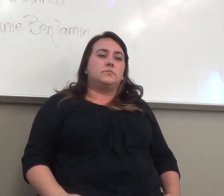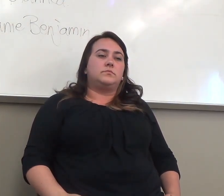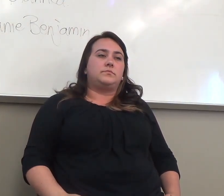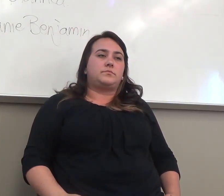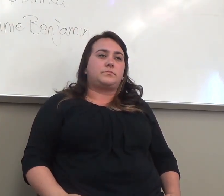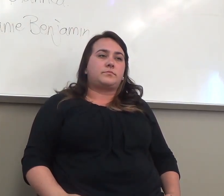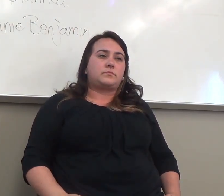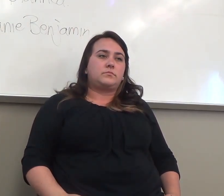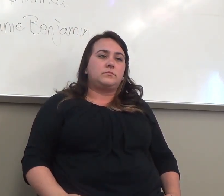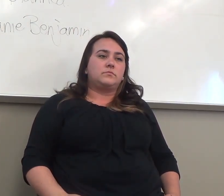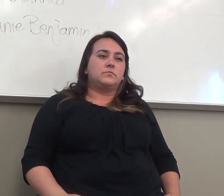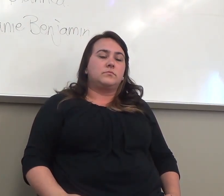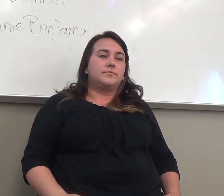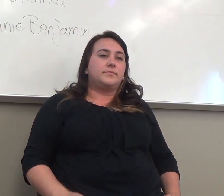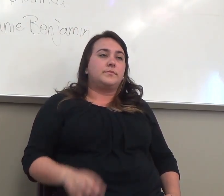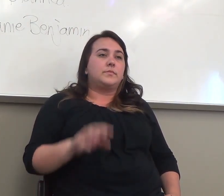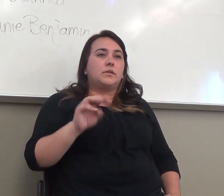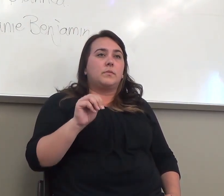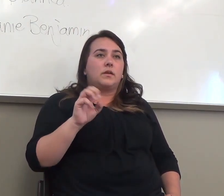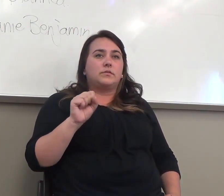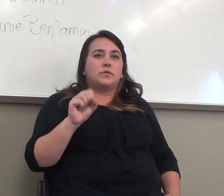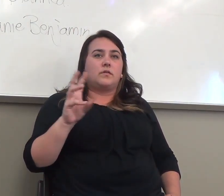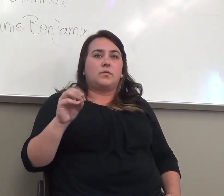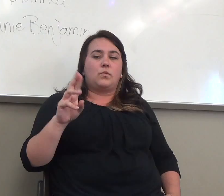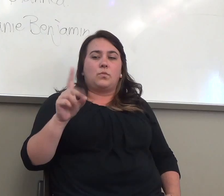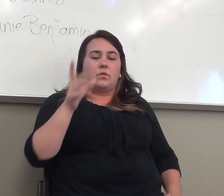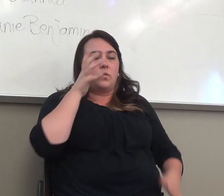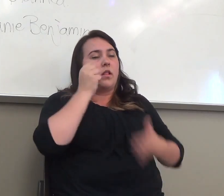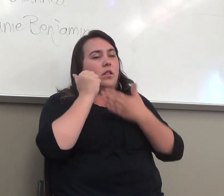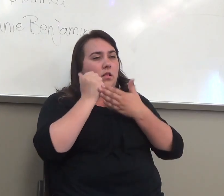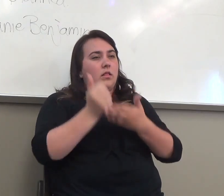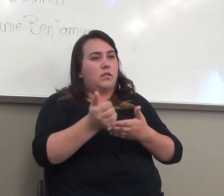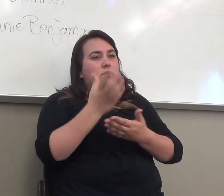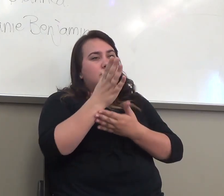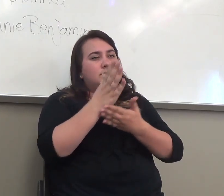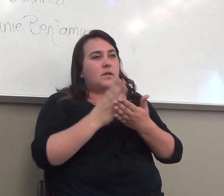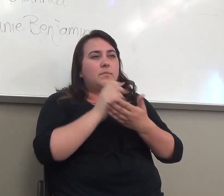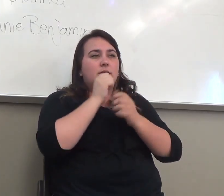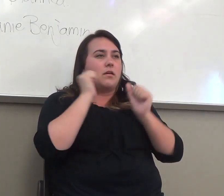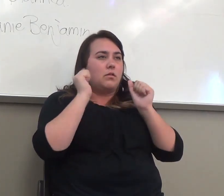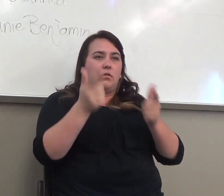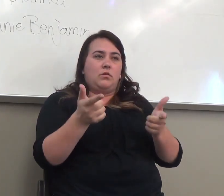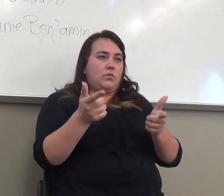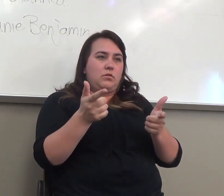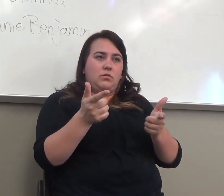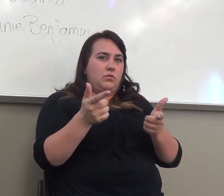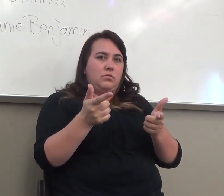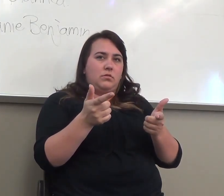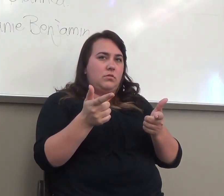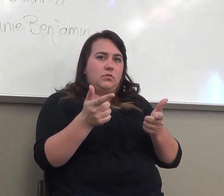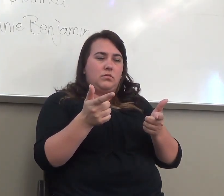And Microsoft Word will help you with some of these, but not always all of them.